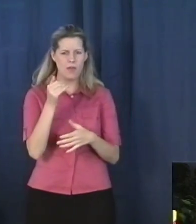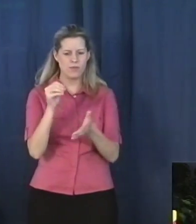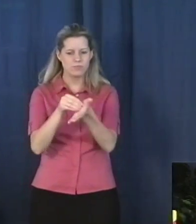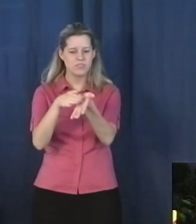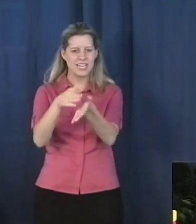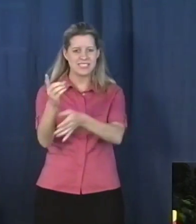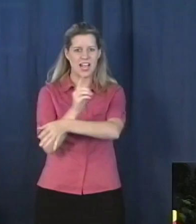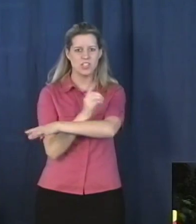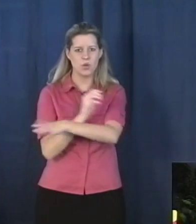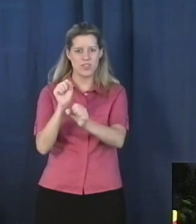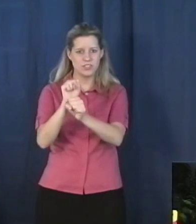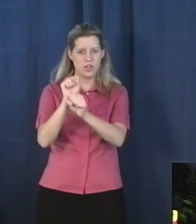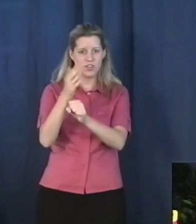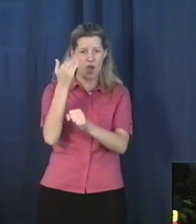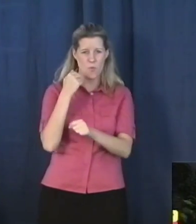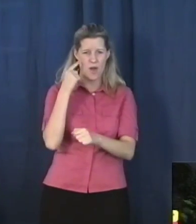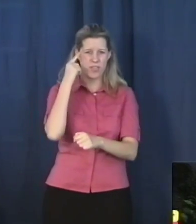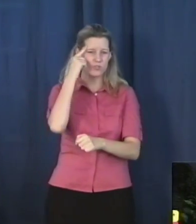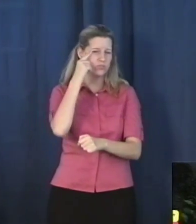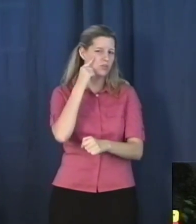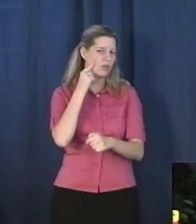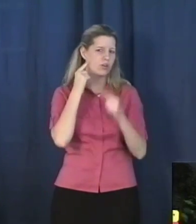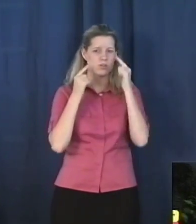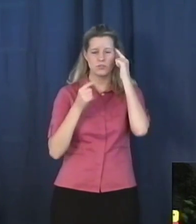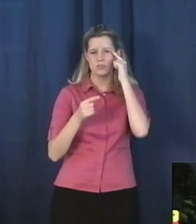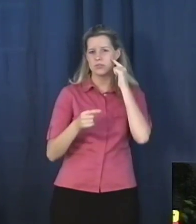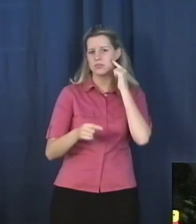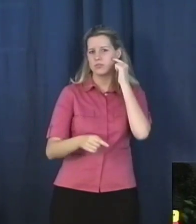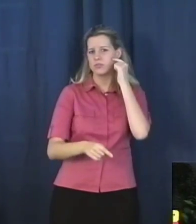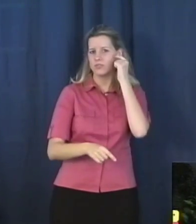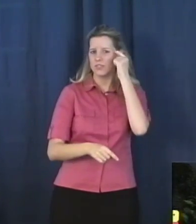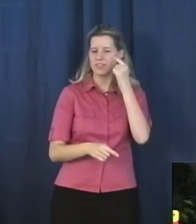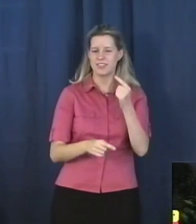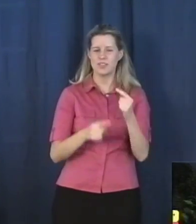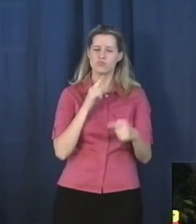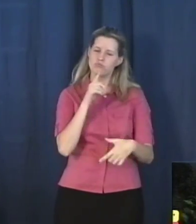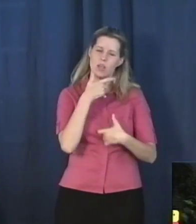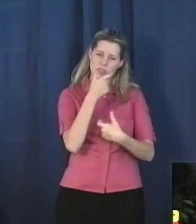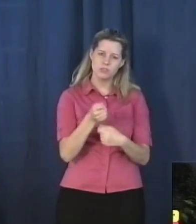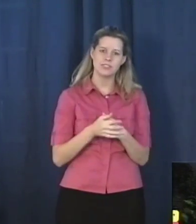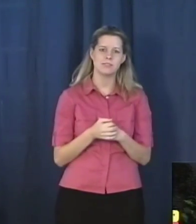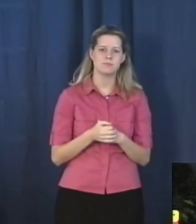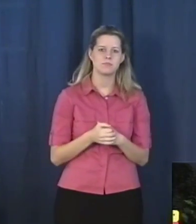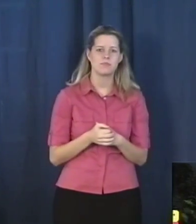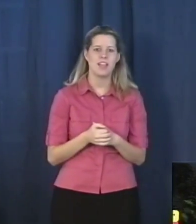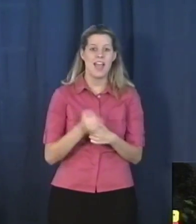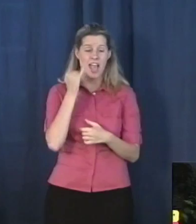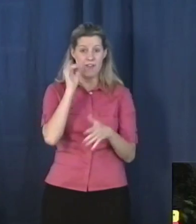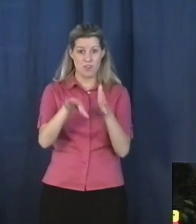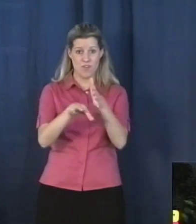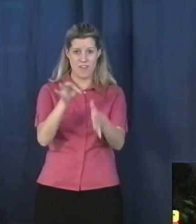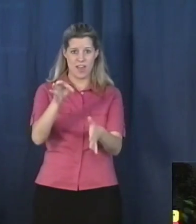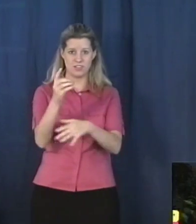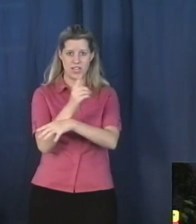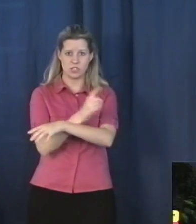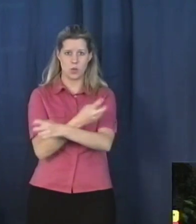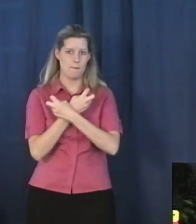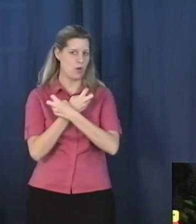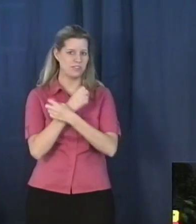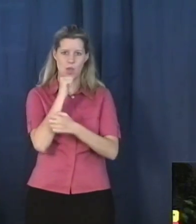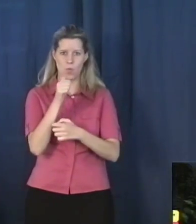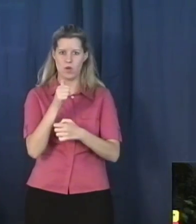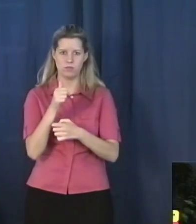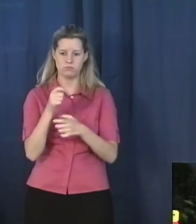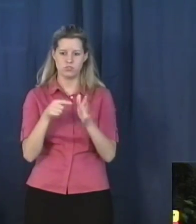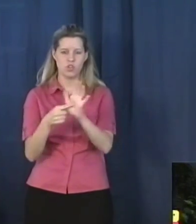on these stones? And why put the circles on the side? Now, that's really interesting. You know, if you found dinosaur bones, that would not give you a clue